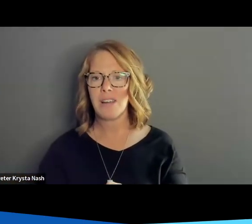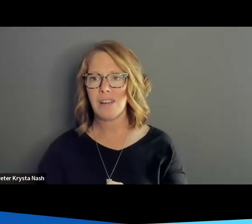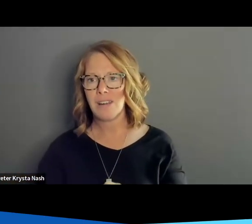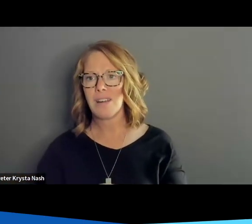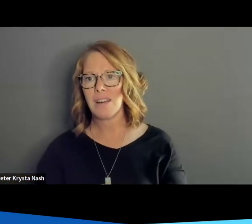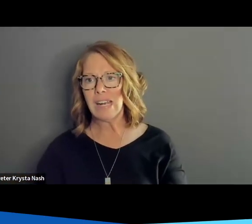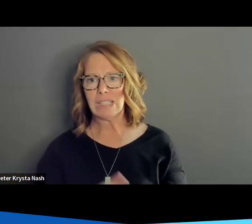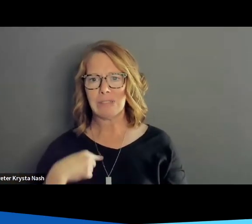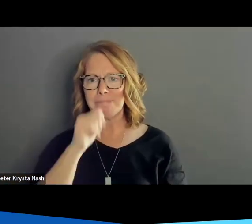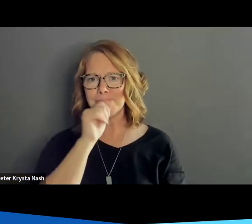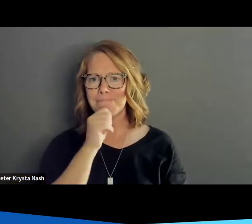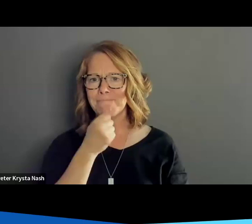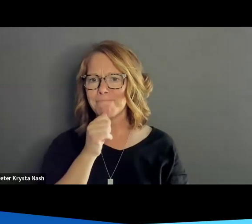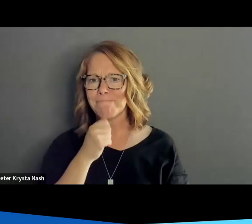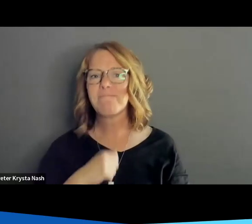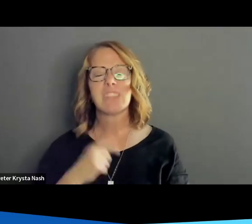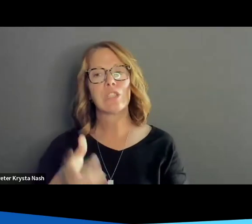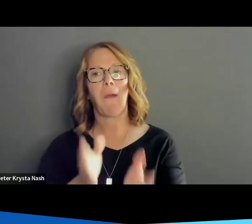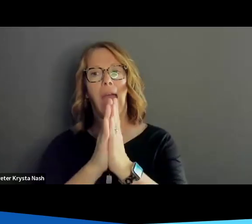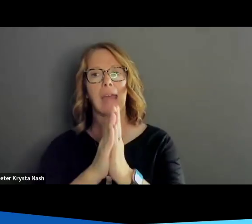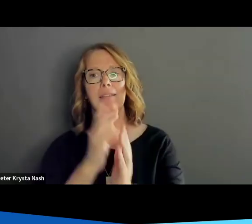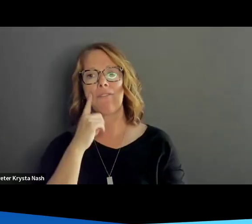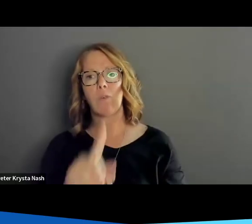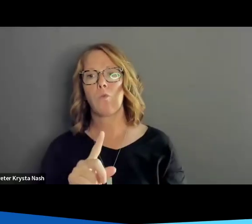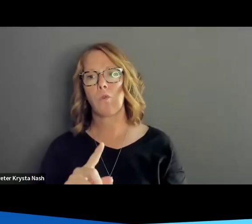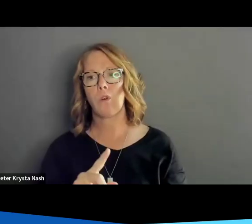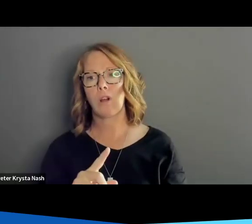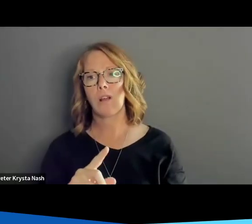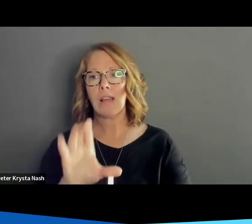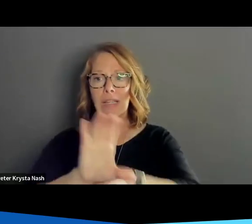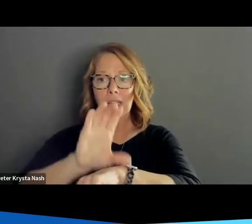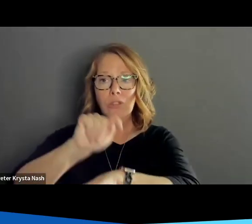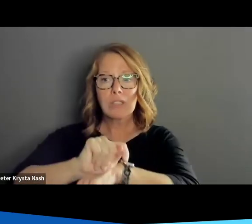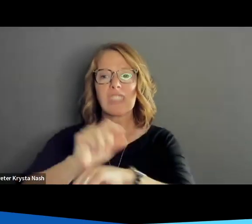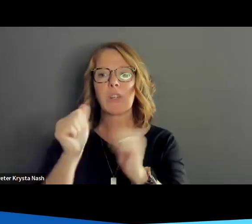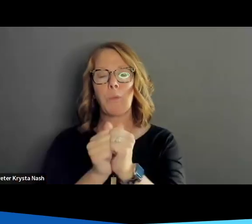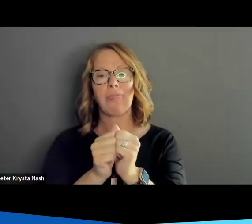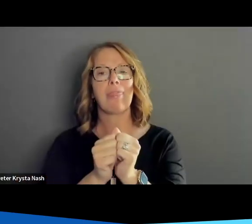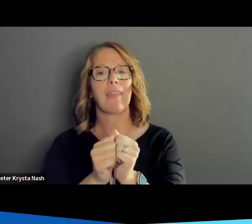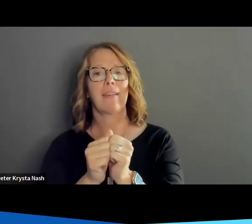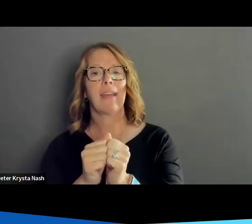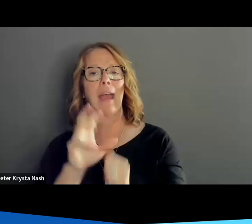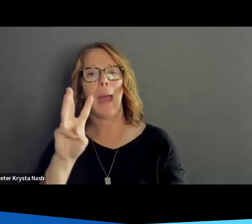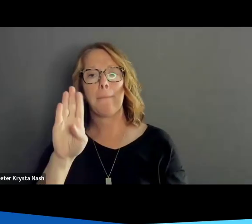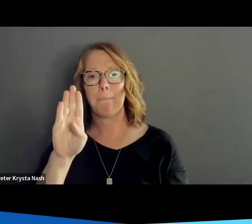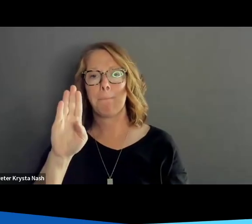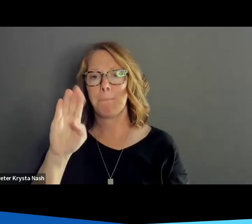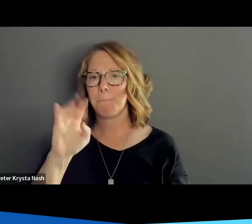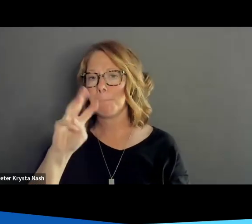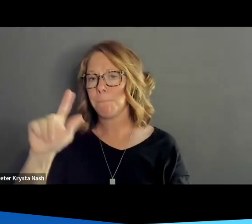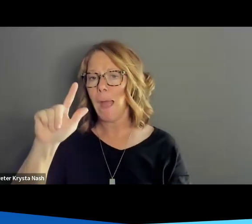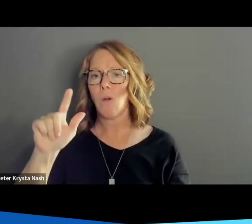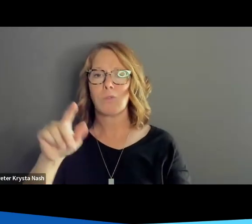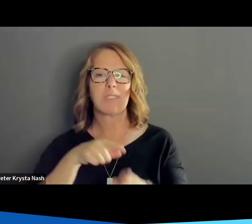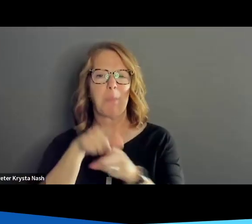have to put up with this. So ask for a consultation with a bowel specialist. Sometimes, as I